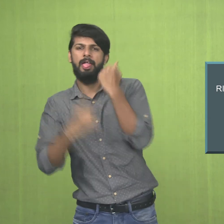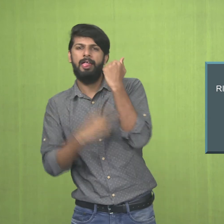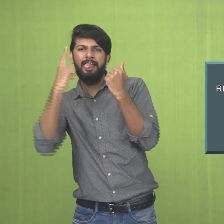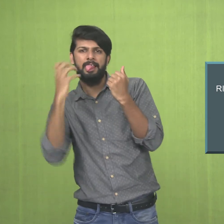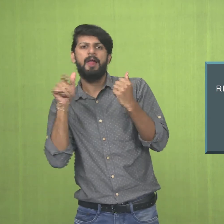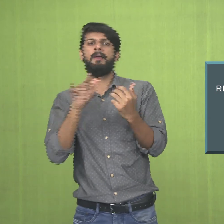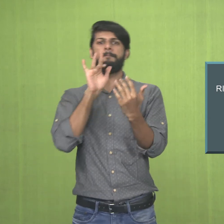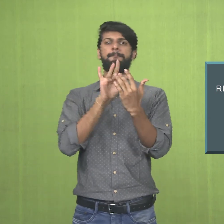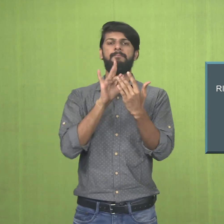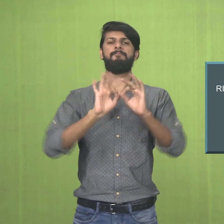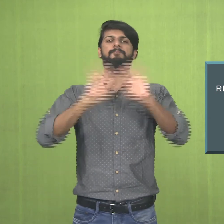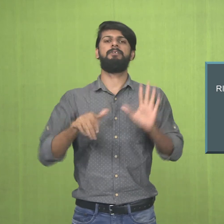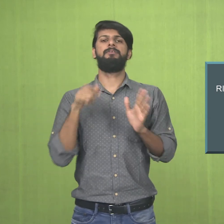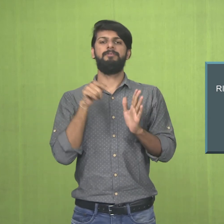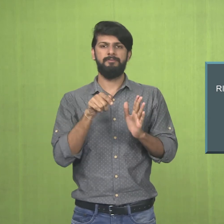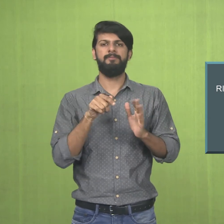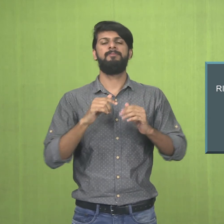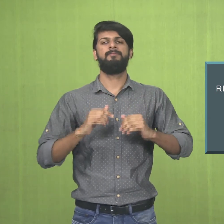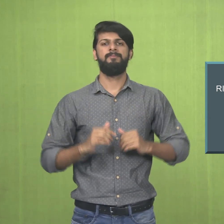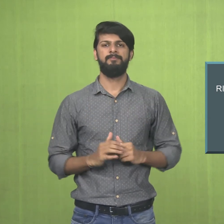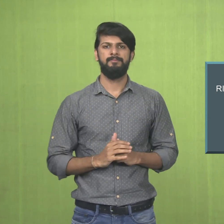And then you see the picture, it shows that the banana is rotten.